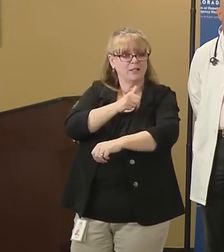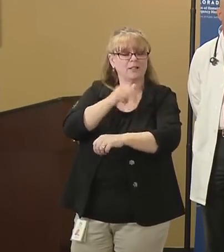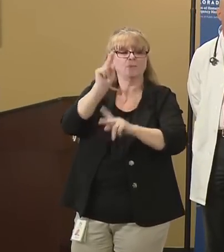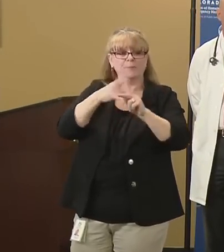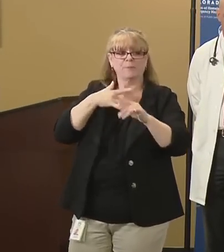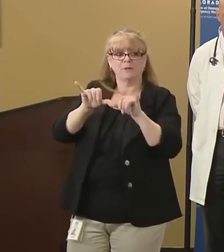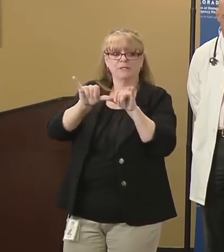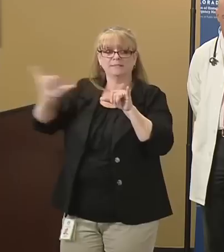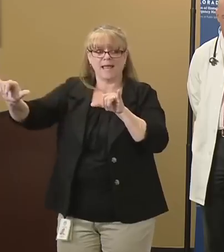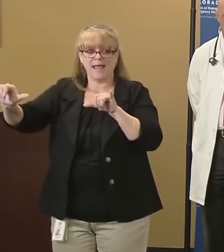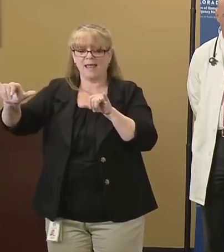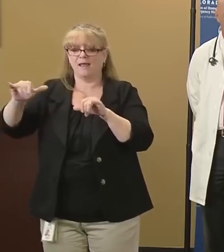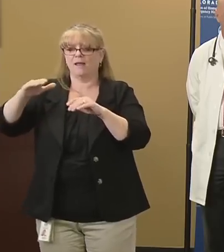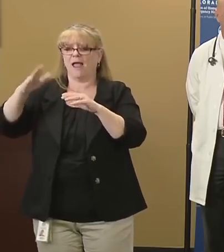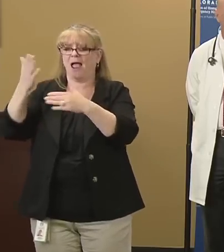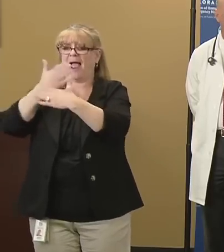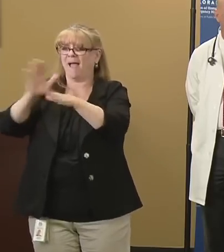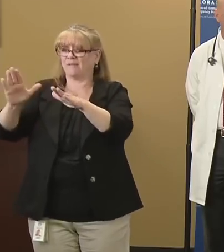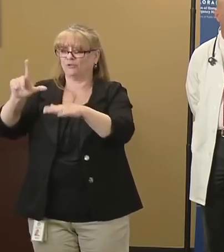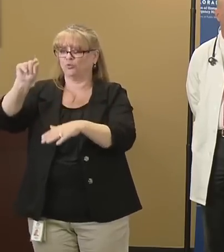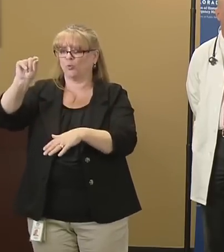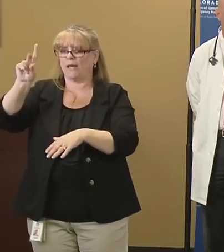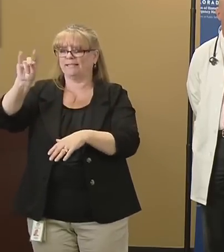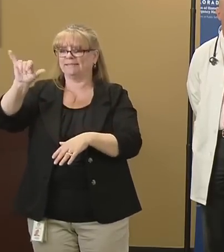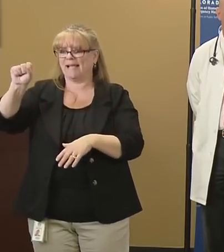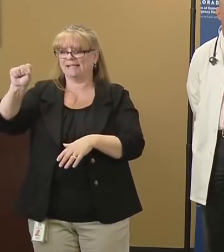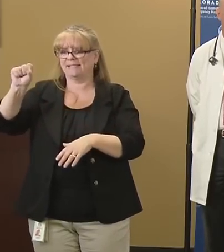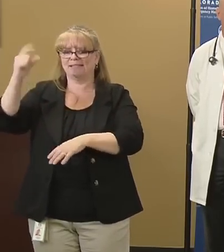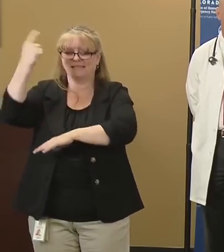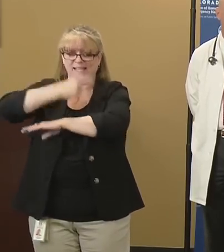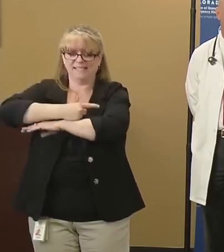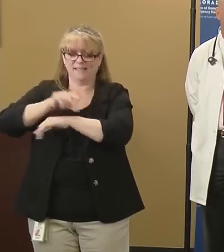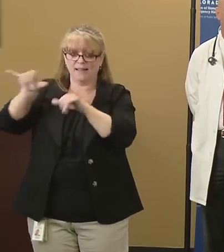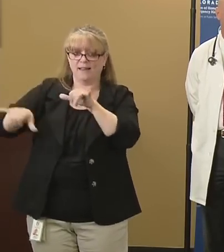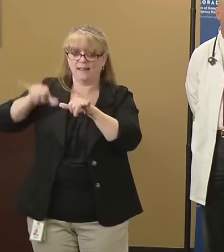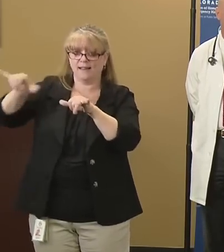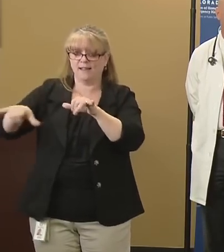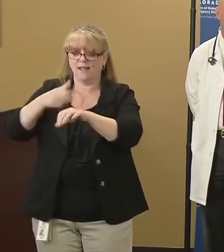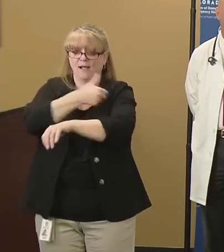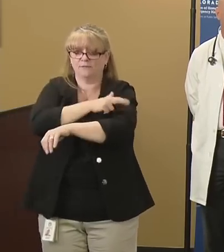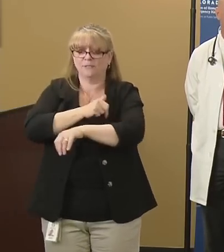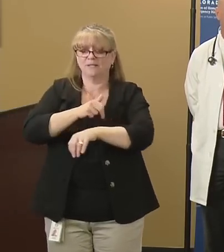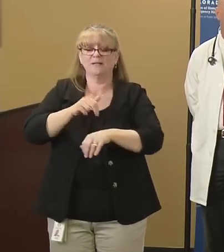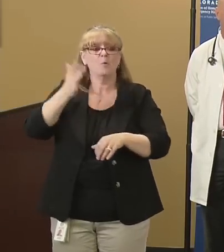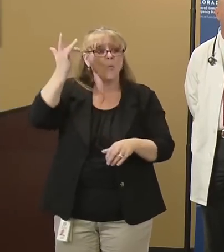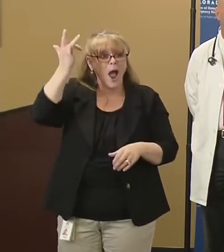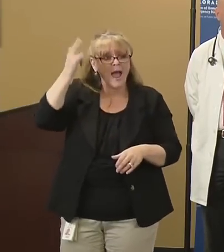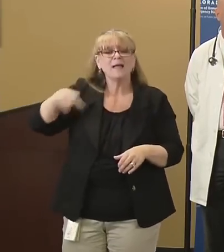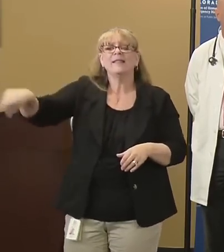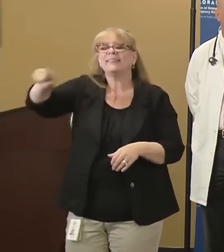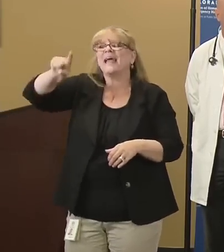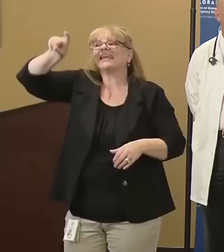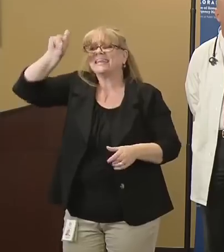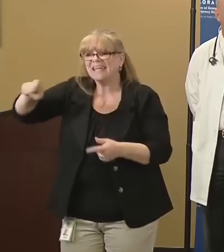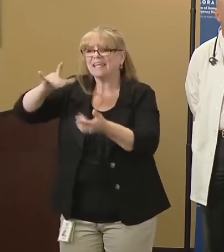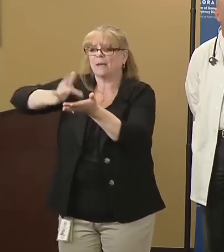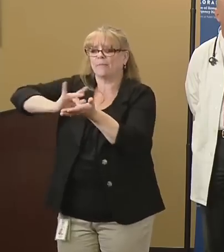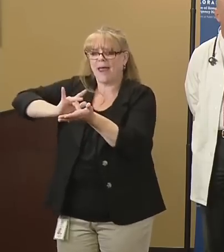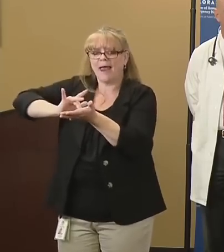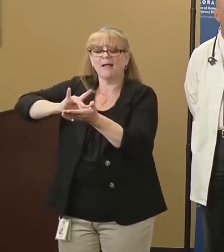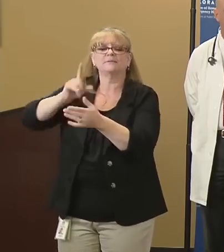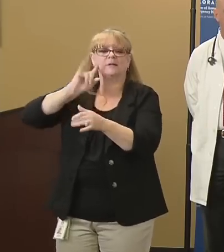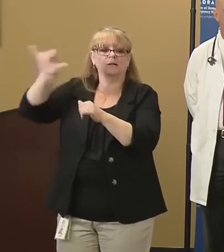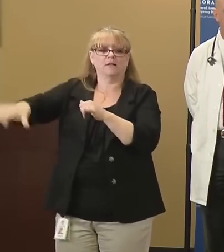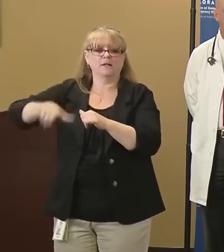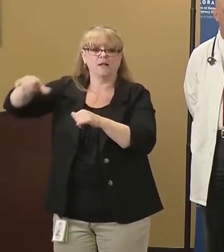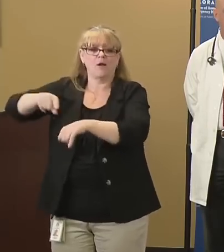is when people need the medical intervention, they stay in the hospital for a long period of time. So that's why you need more and